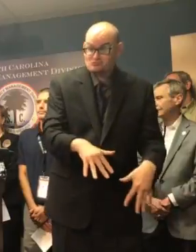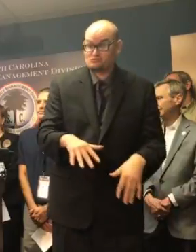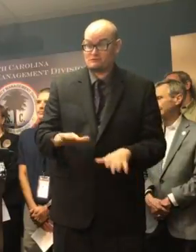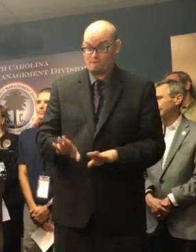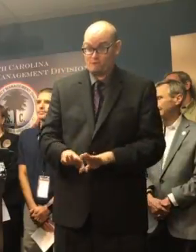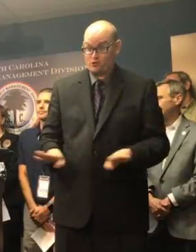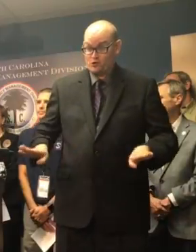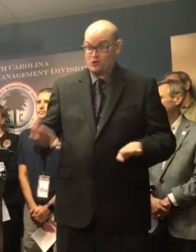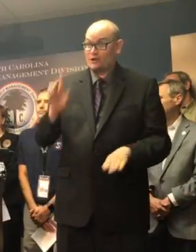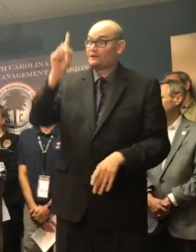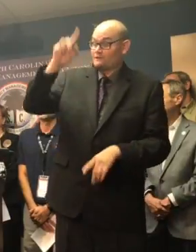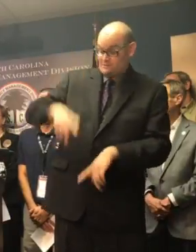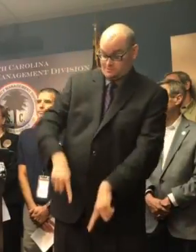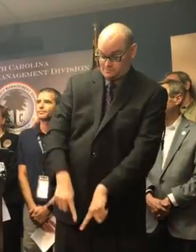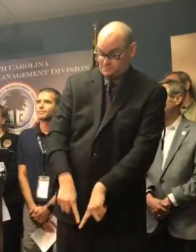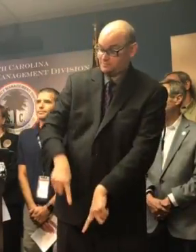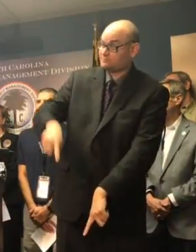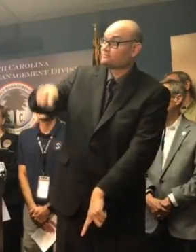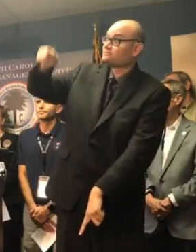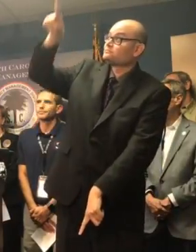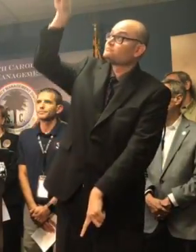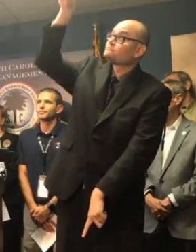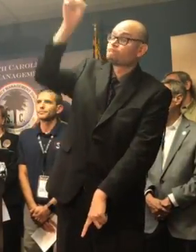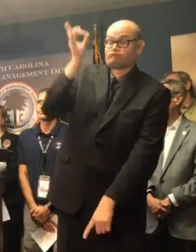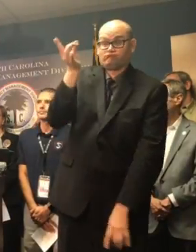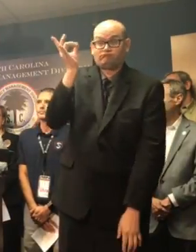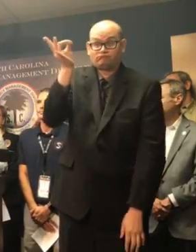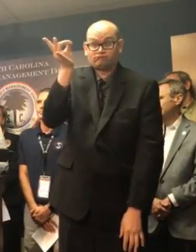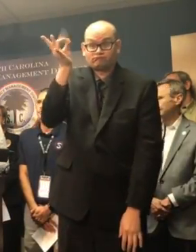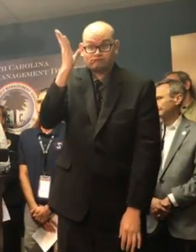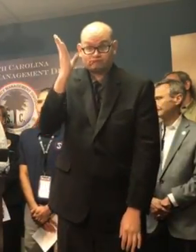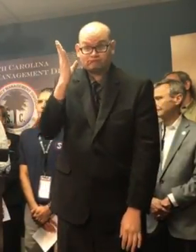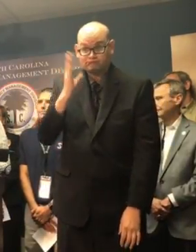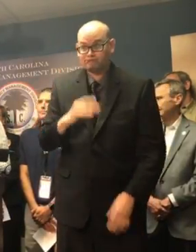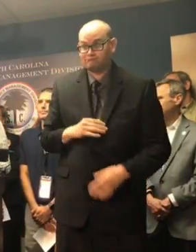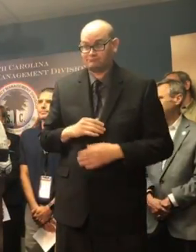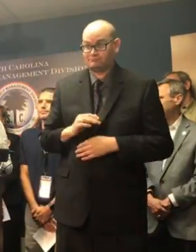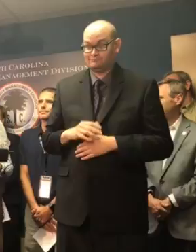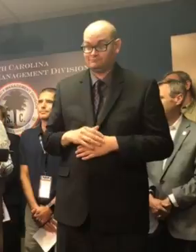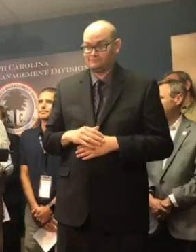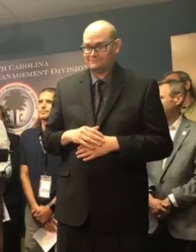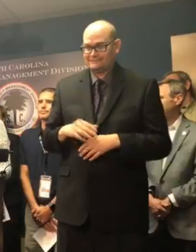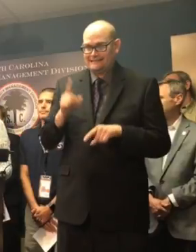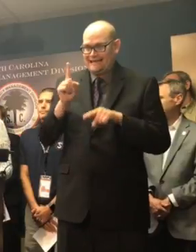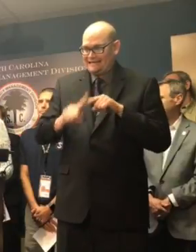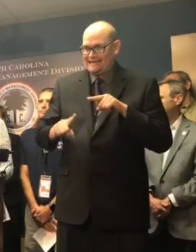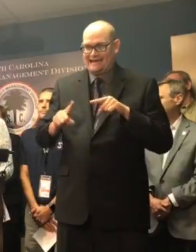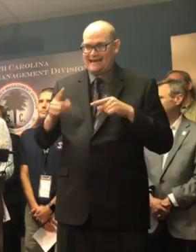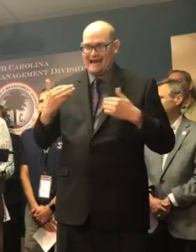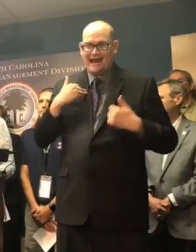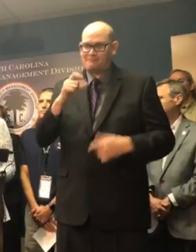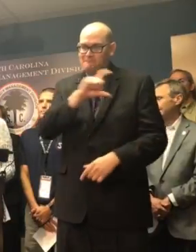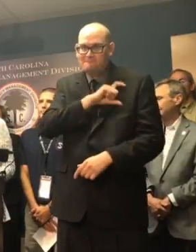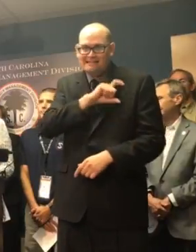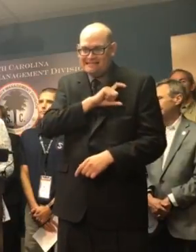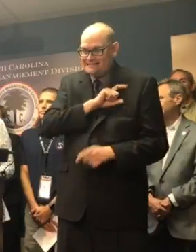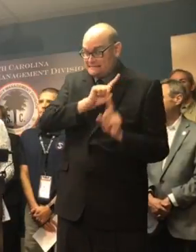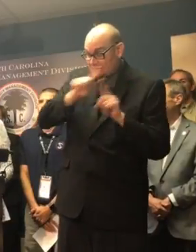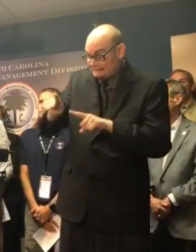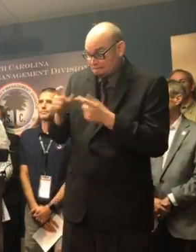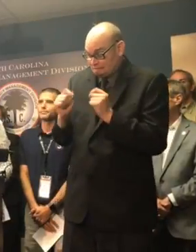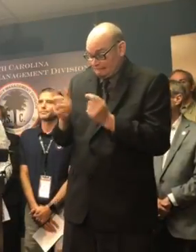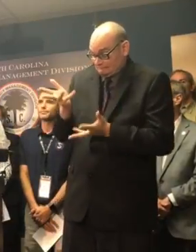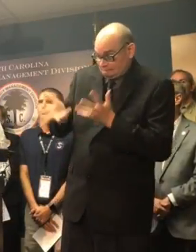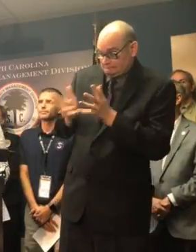of storm surges. That is not something you want to get caught up in. And I won't be able to get any of our law enforcement or guardsmen to you during